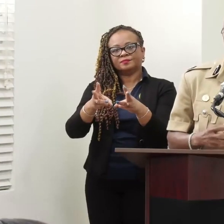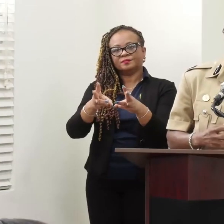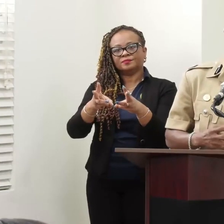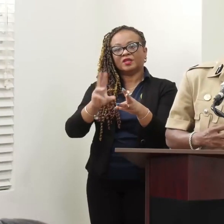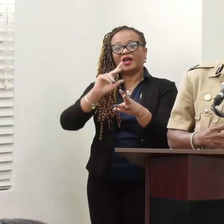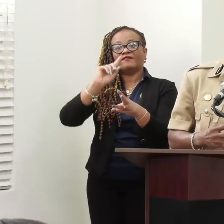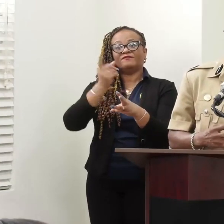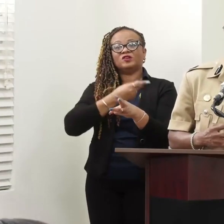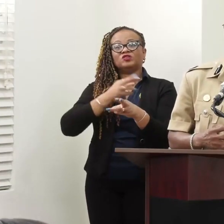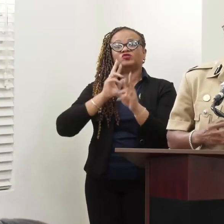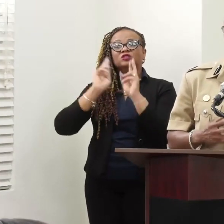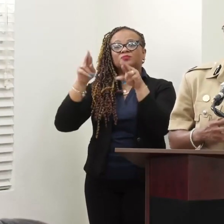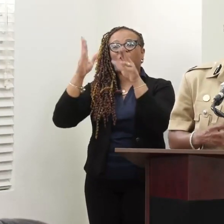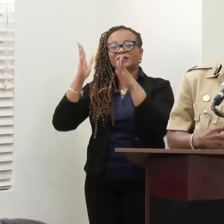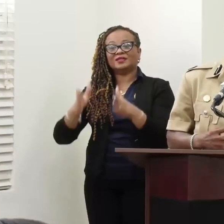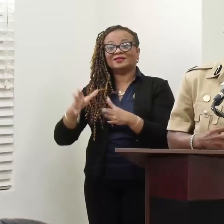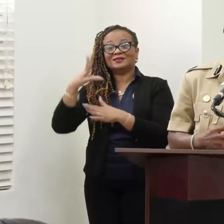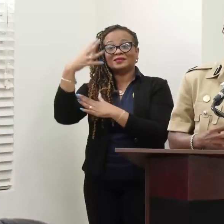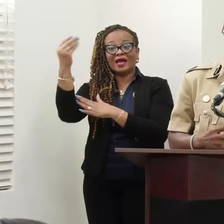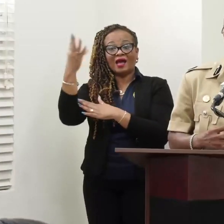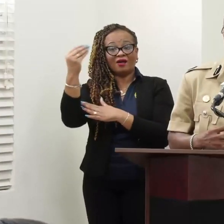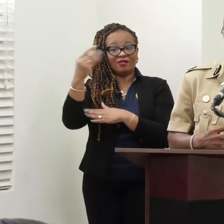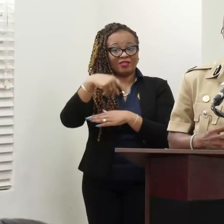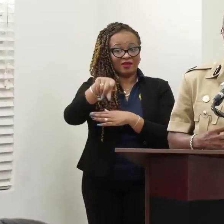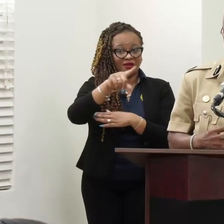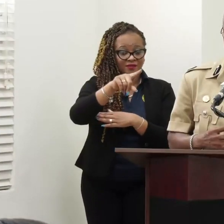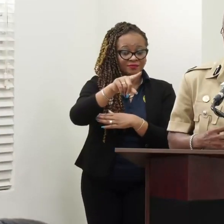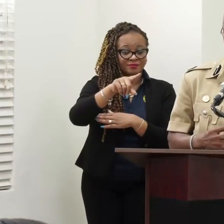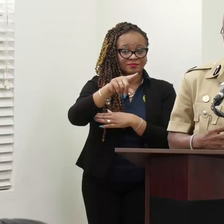Our first responders are out there.